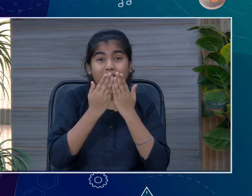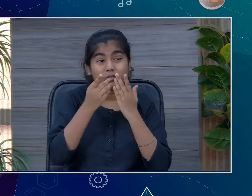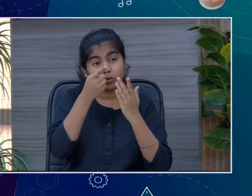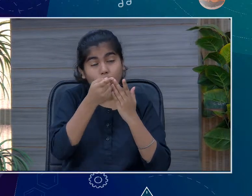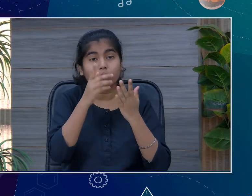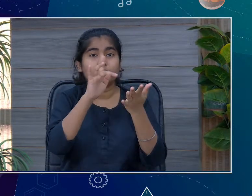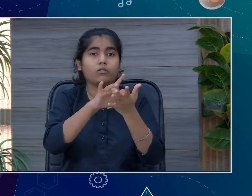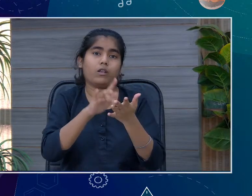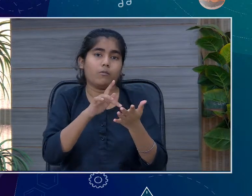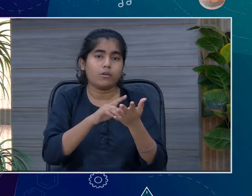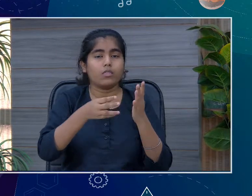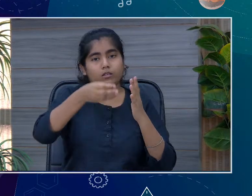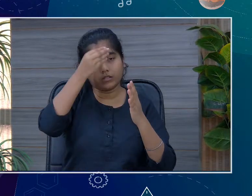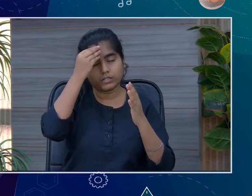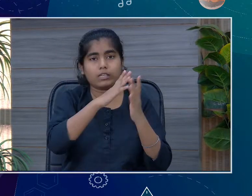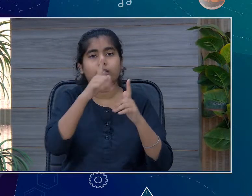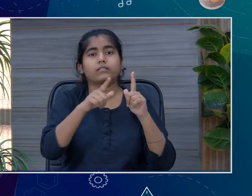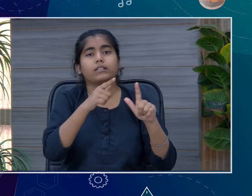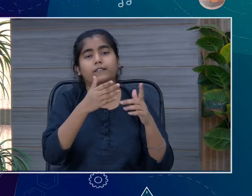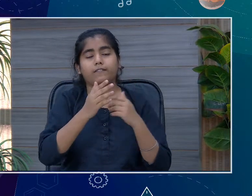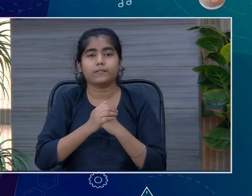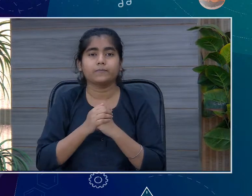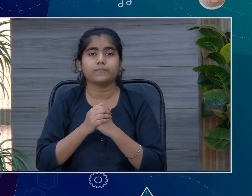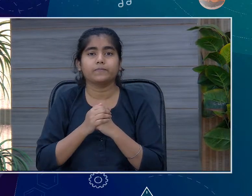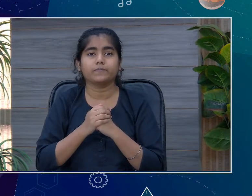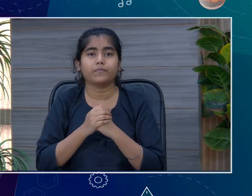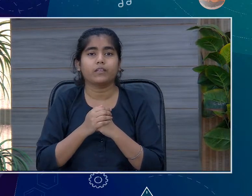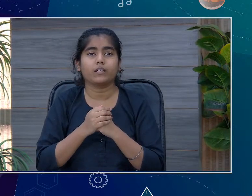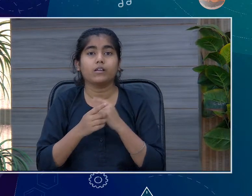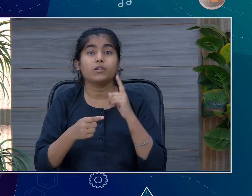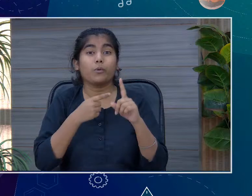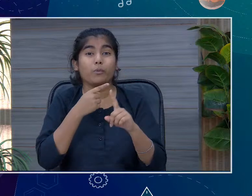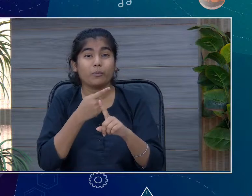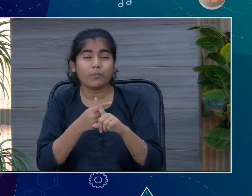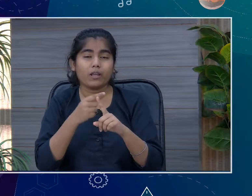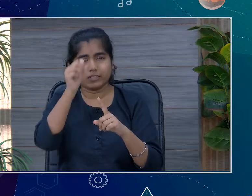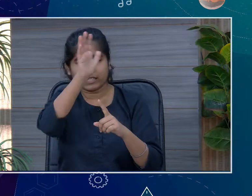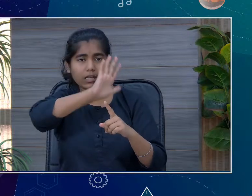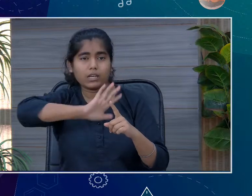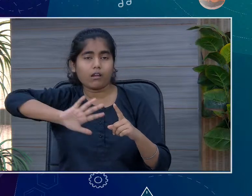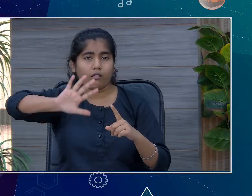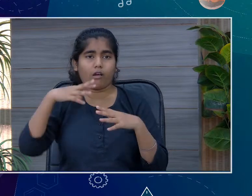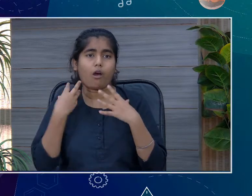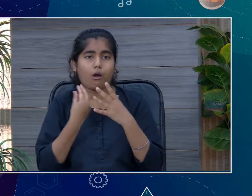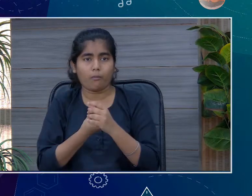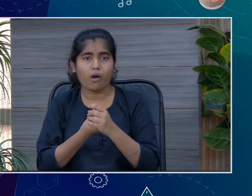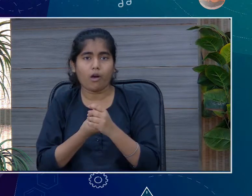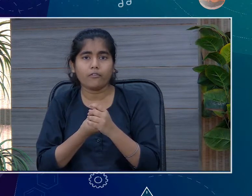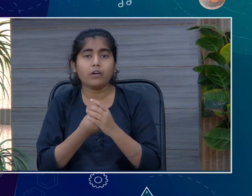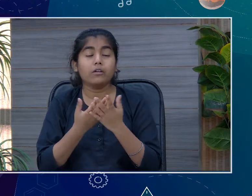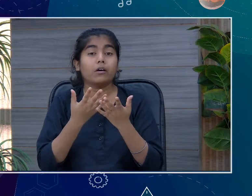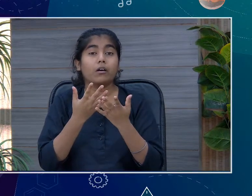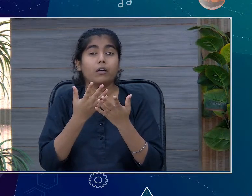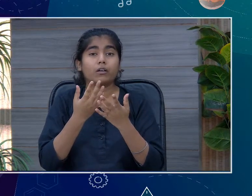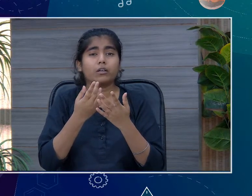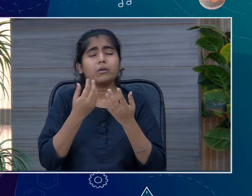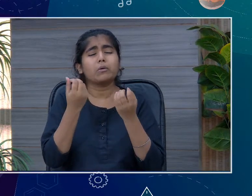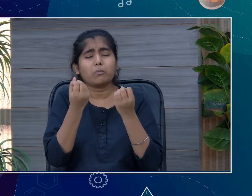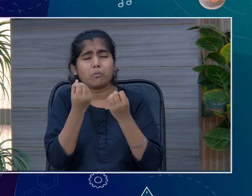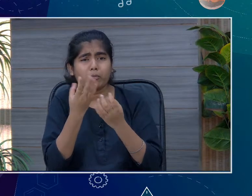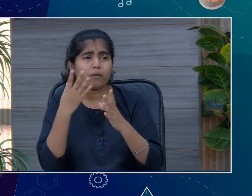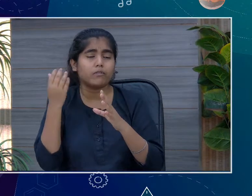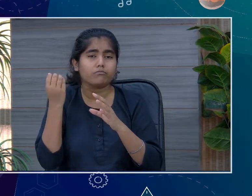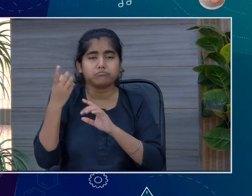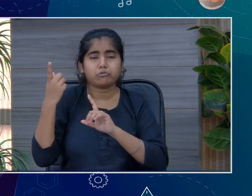use sign language. So in India also we have, it took us quite a number of years